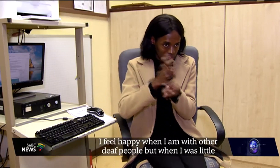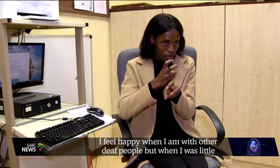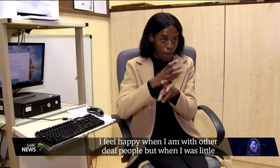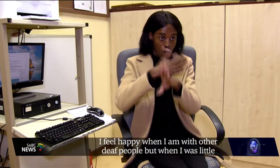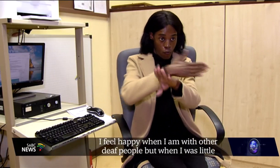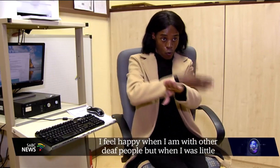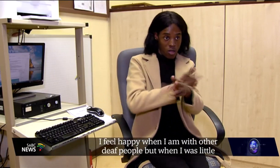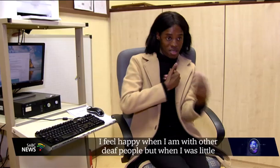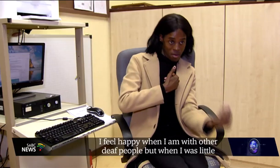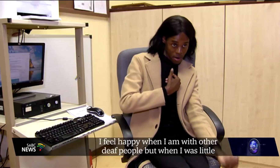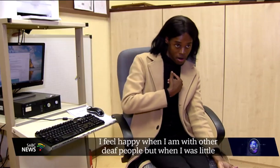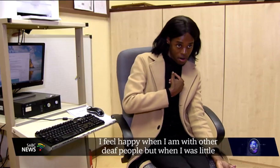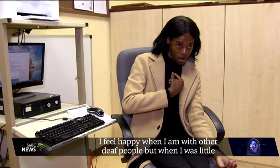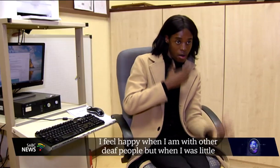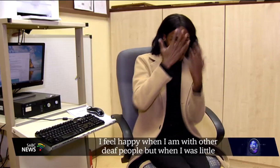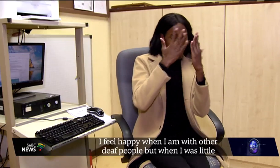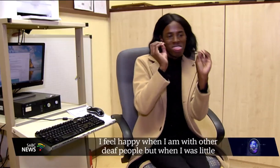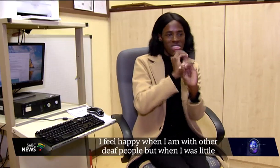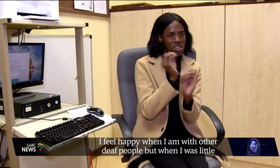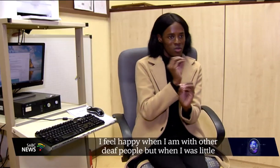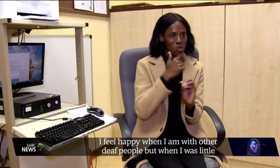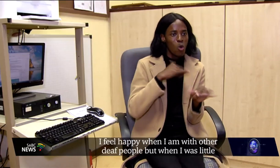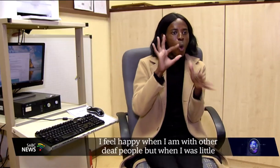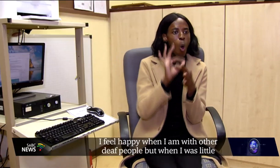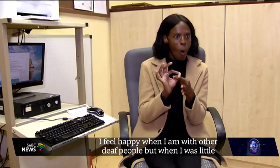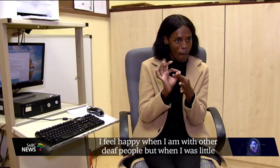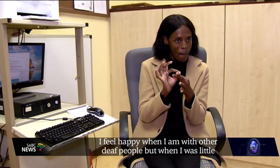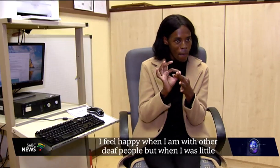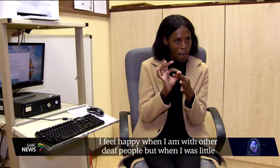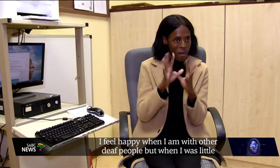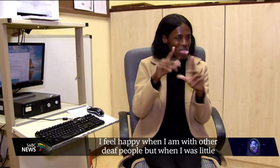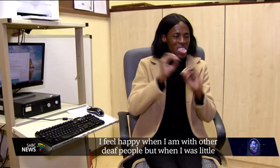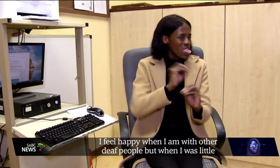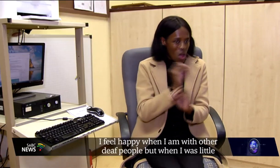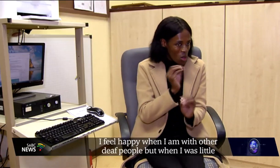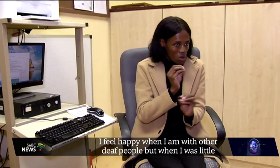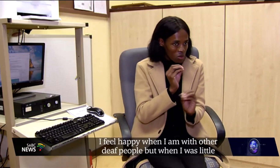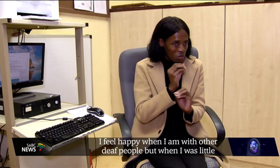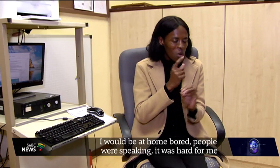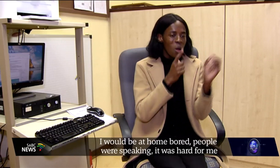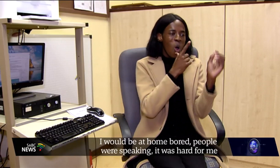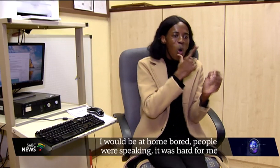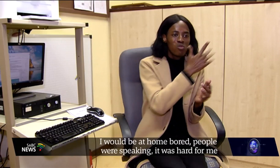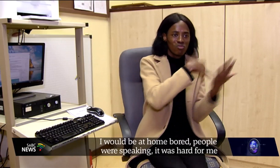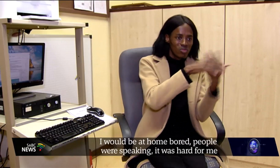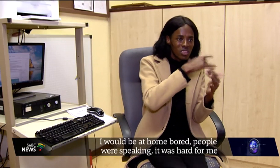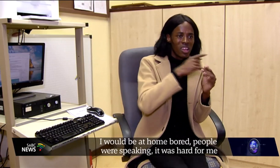people, but before, when I was little, I was at home, bored, people